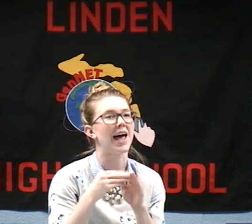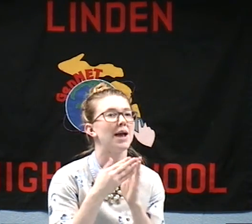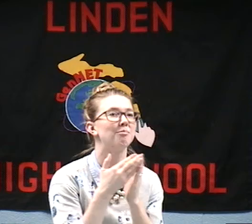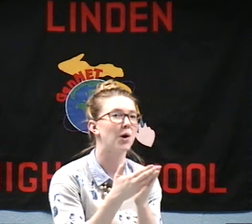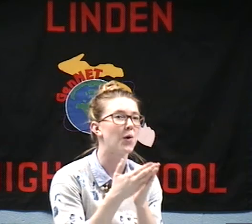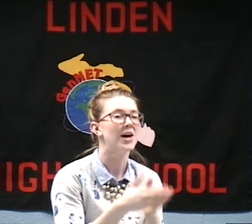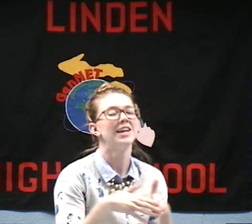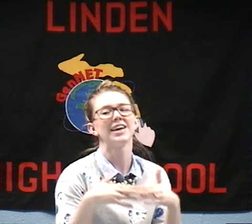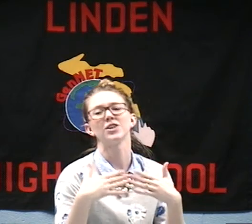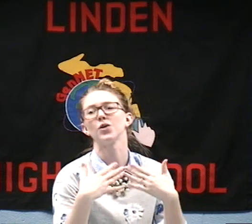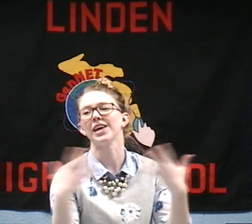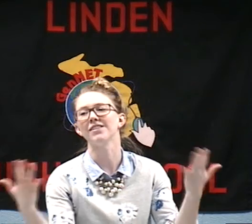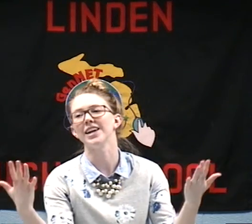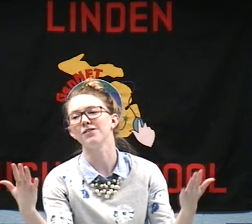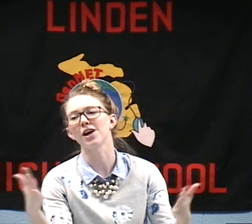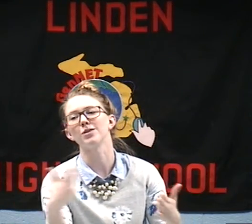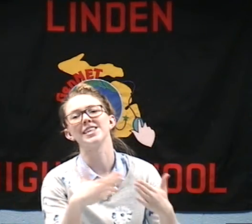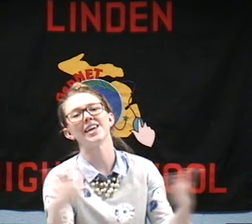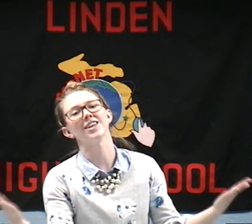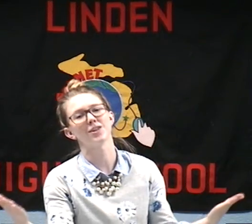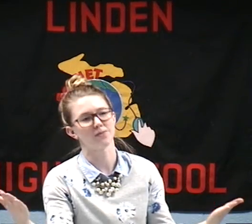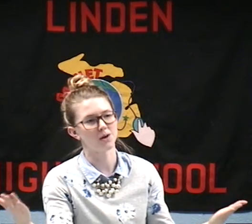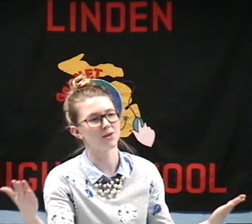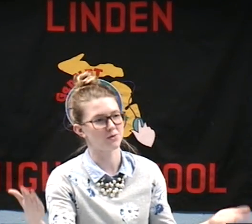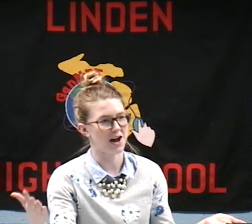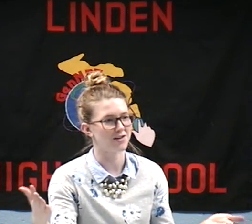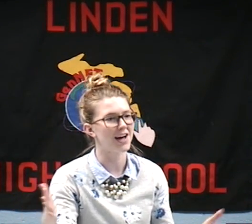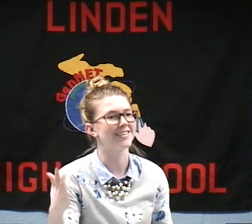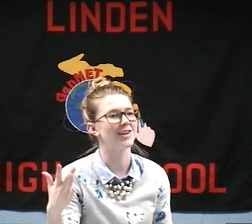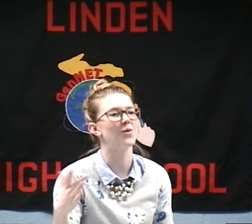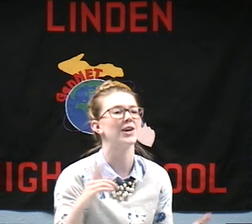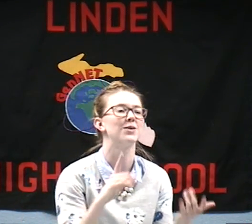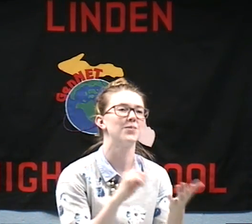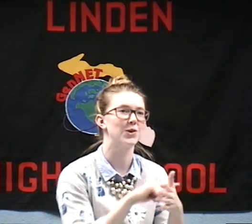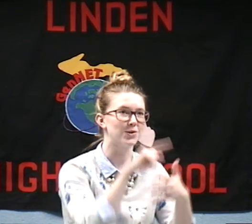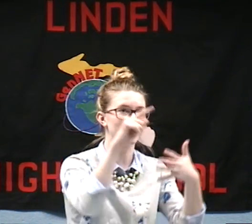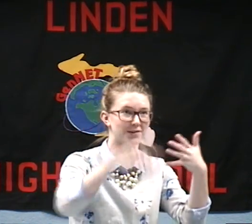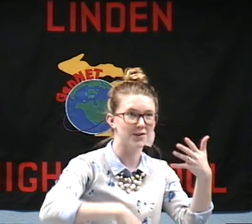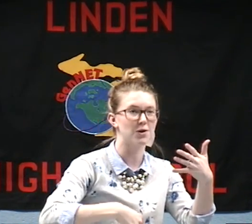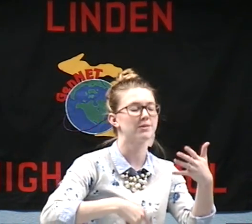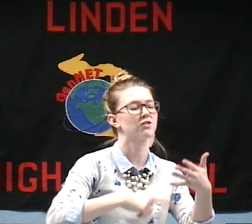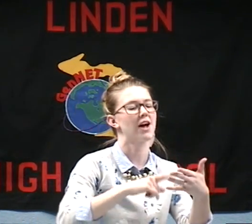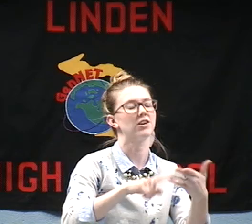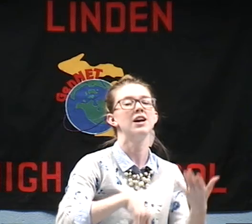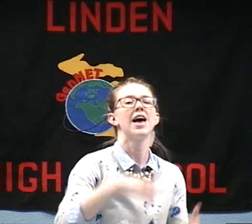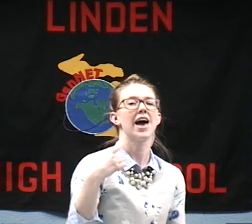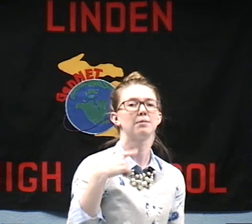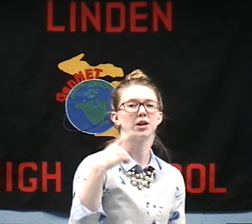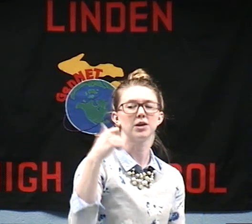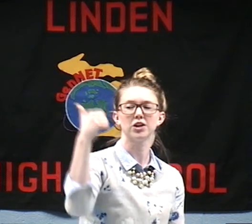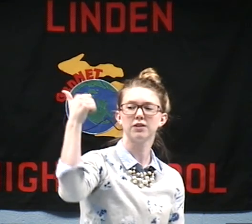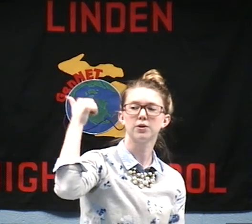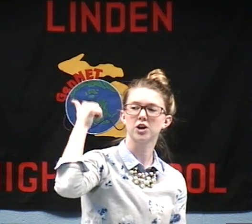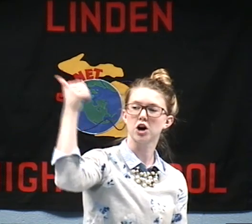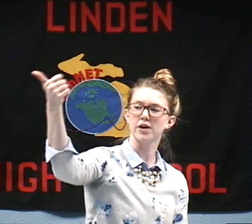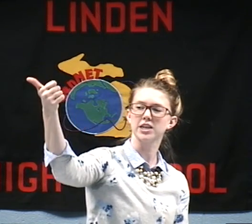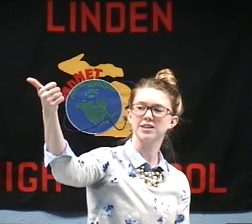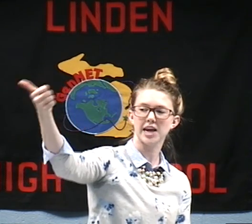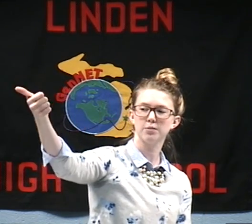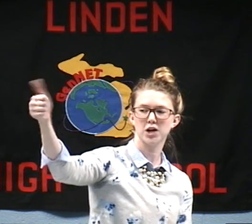and boat. Like, so even if they're ridiculous forms of travel, I still want you to use different forms of travel. I'm going to be looking for correct state